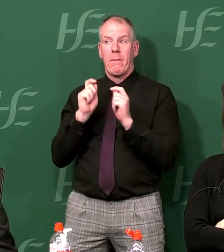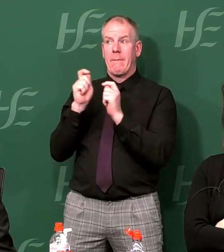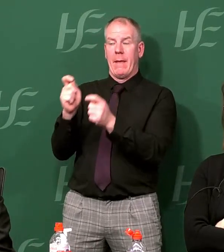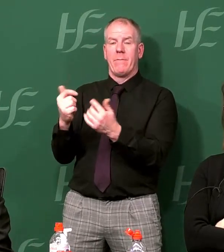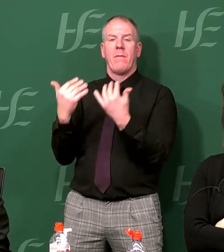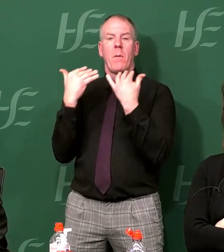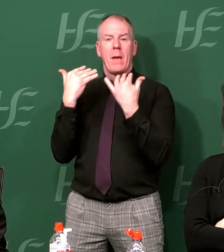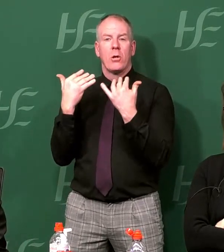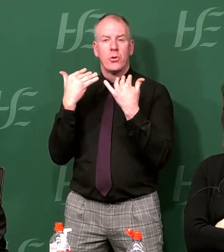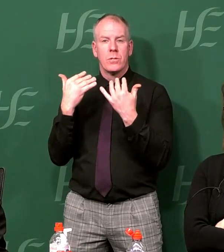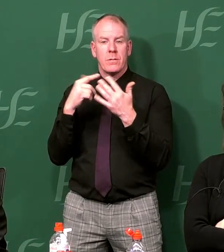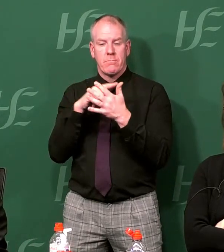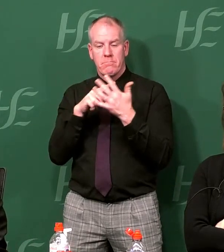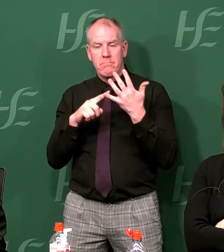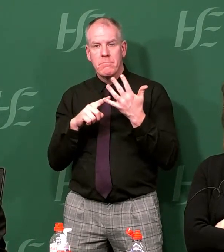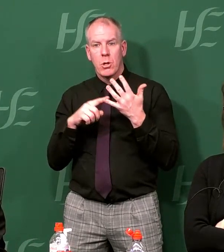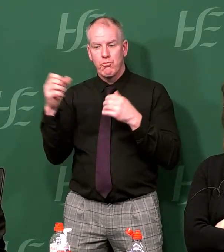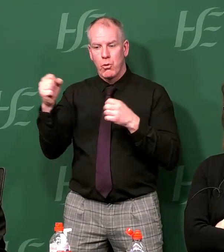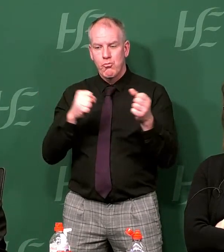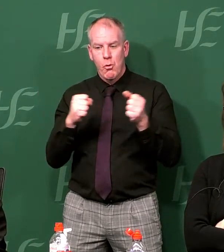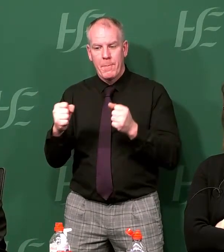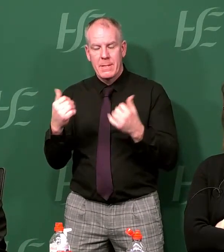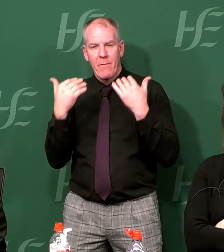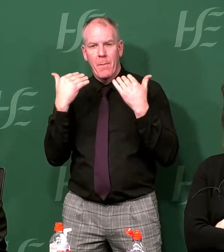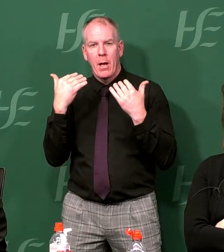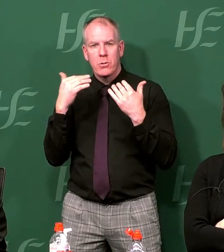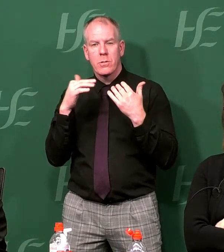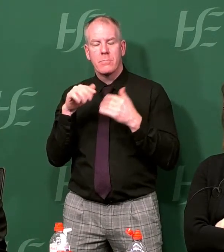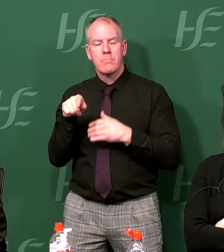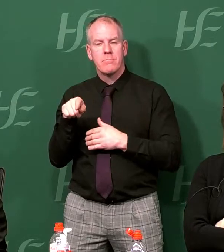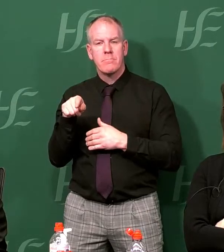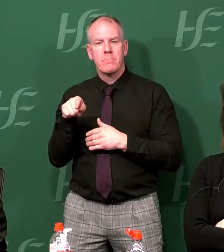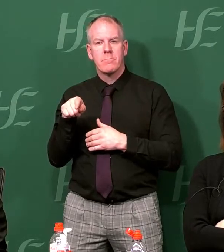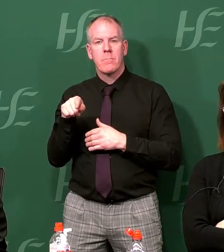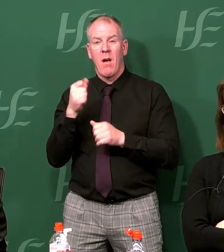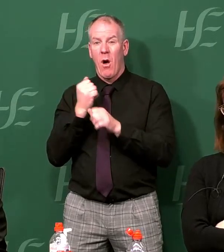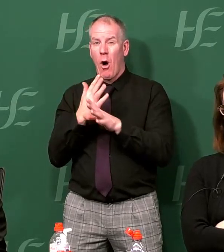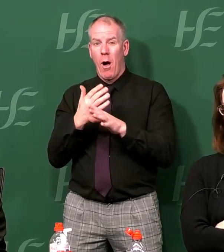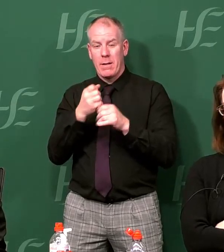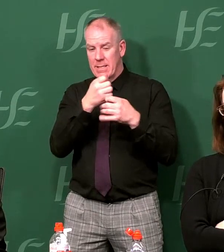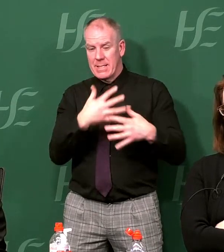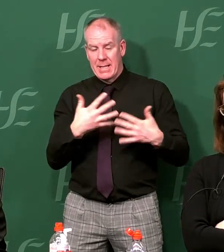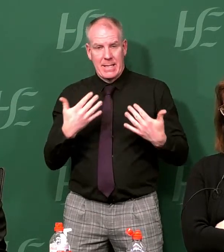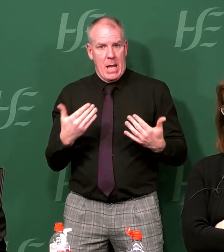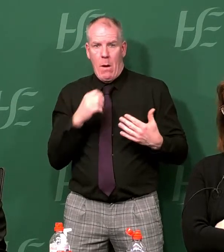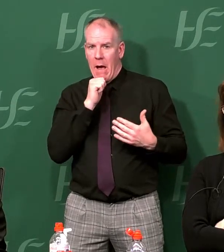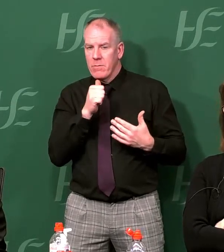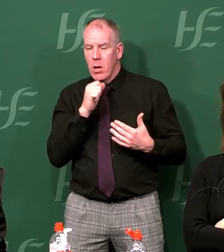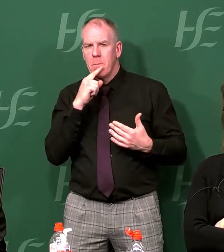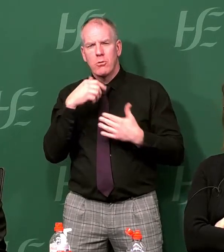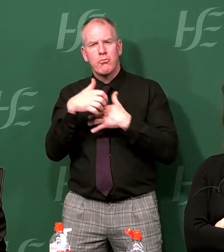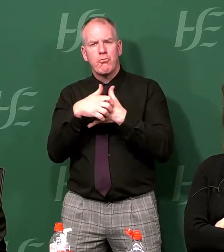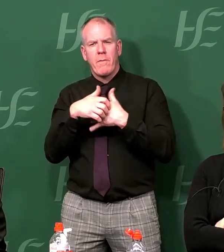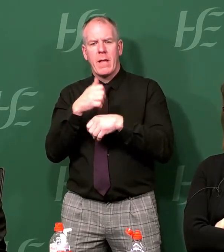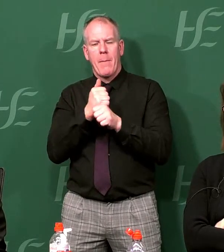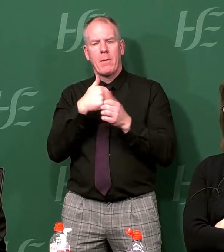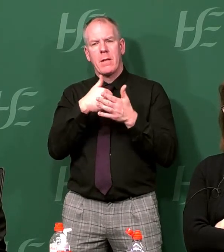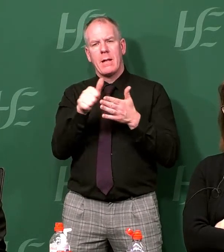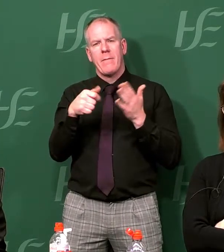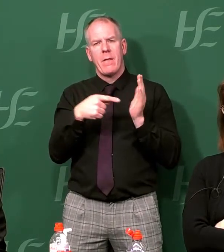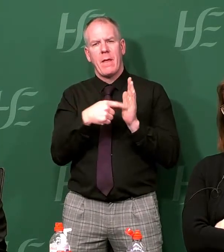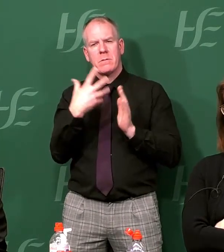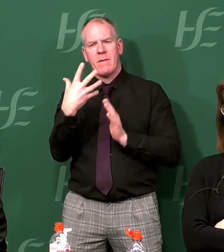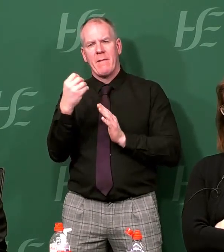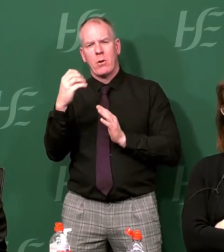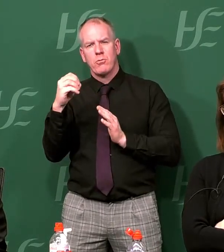present the census recruitment data, Paul, and I don't have all the figures to now, but roughly about